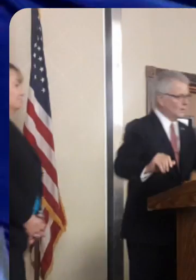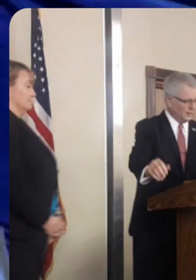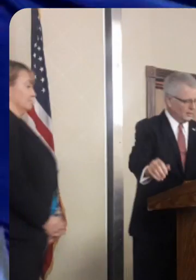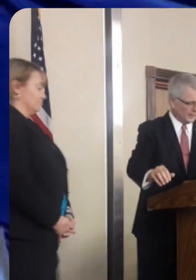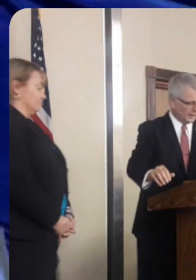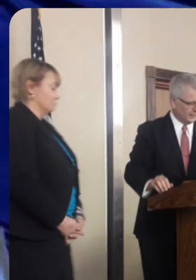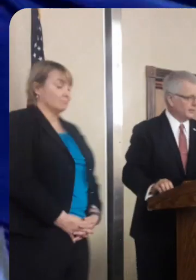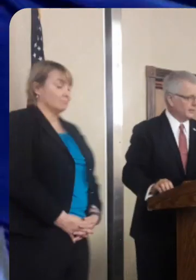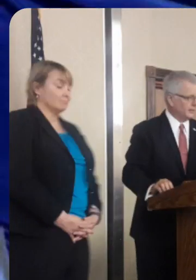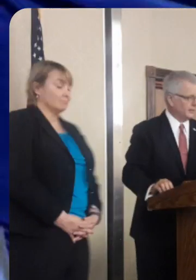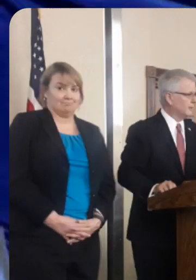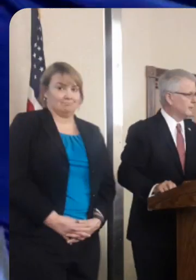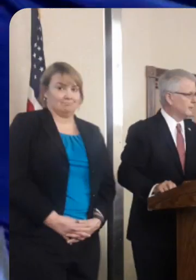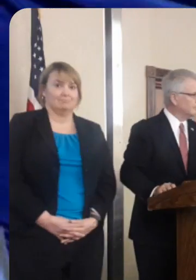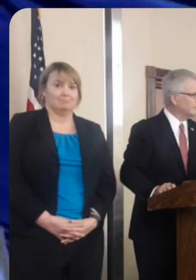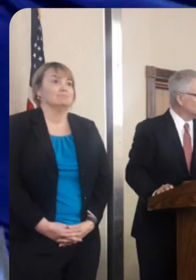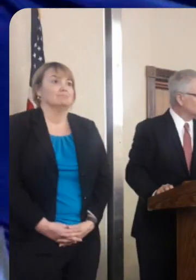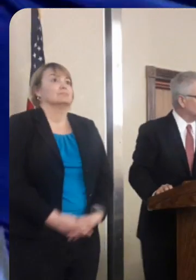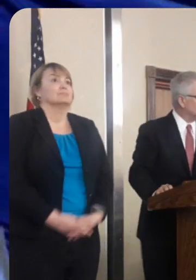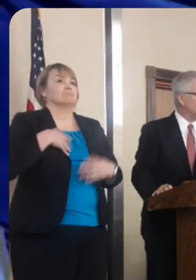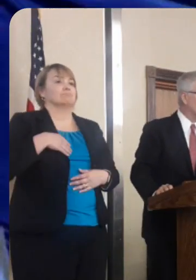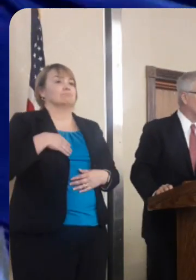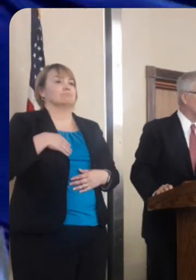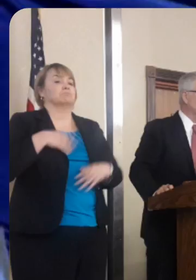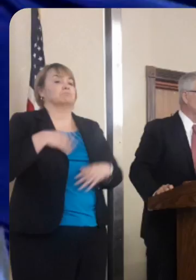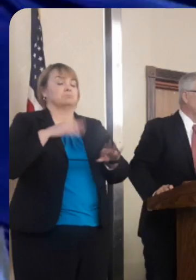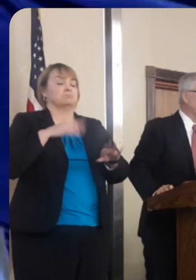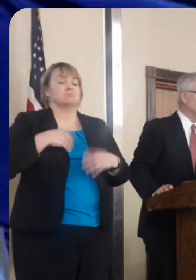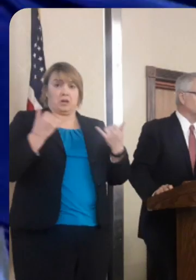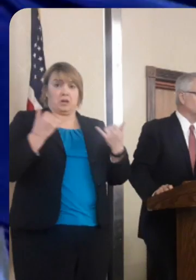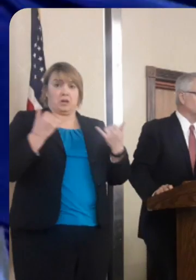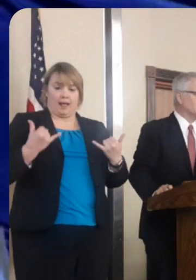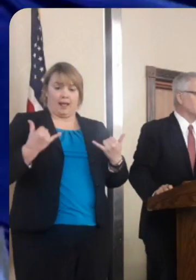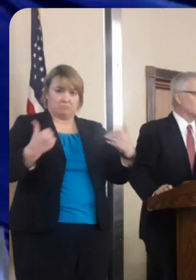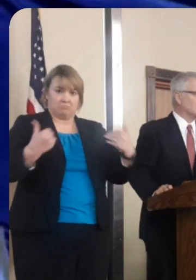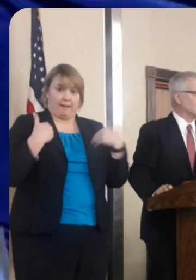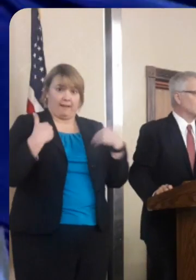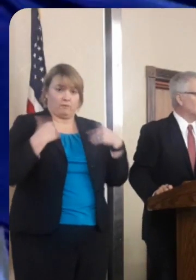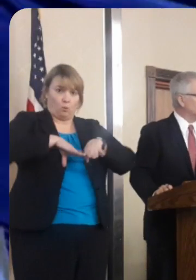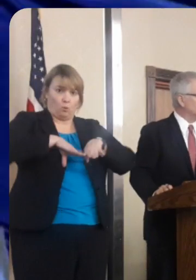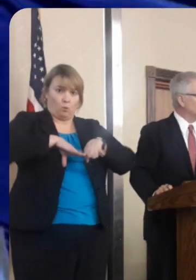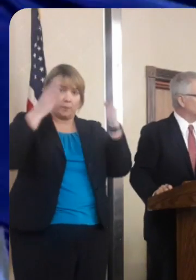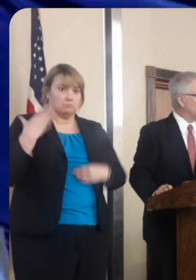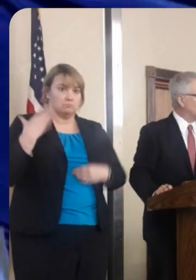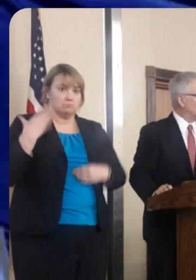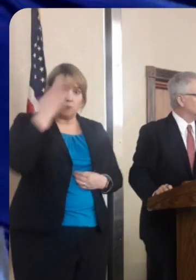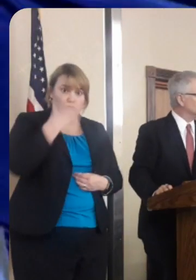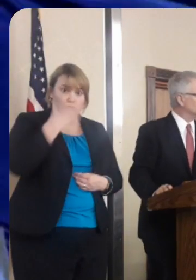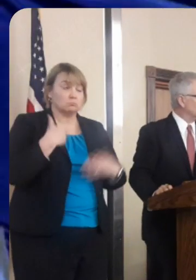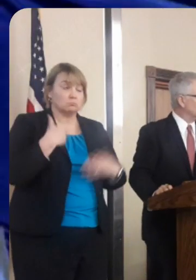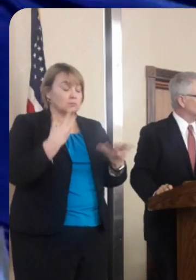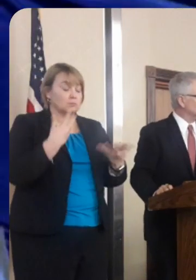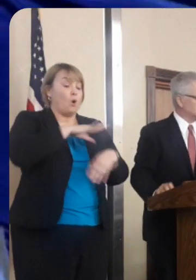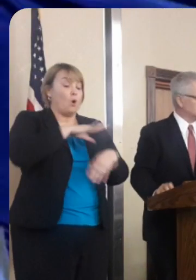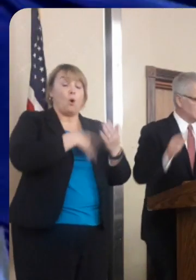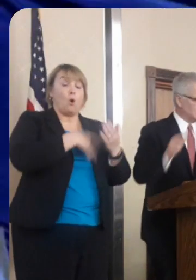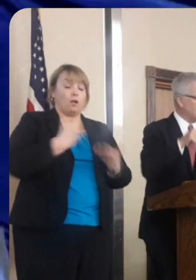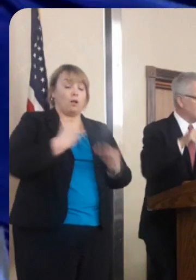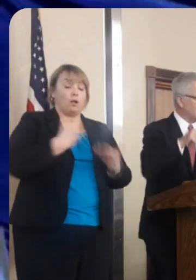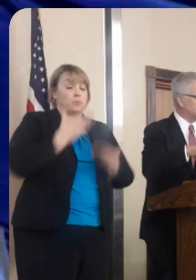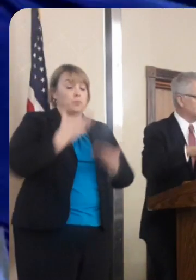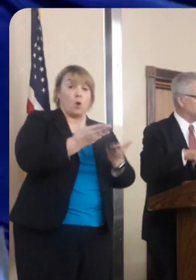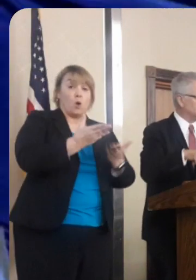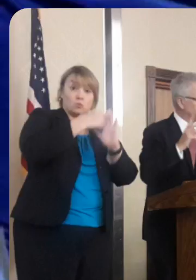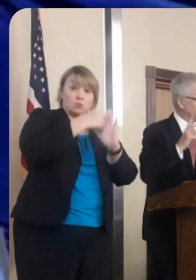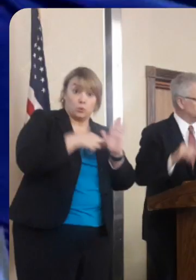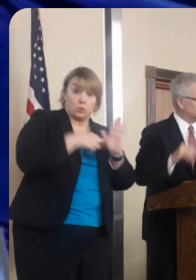Okay, the motion on the floor is to refer all of the proposed rules changes, non-substantive,